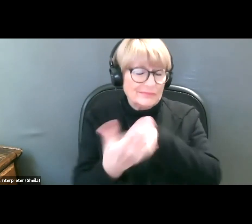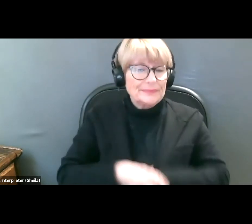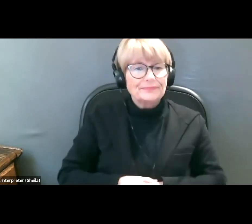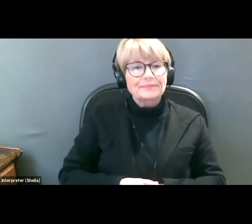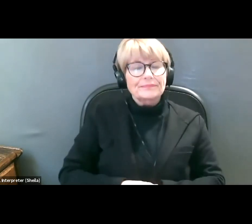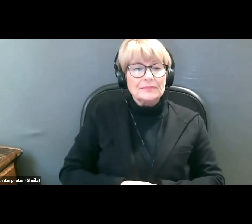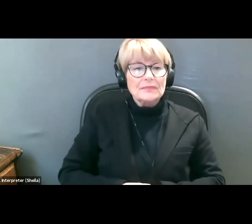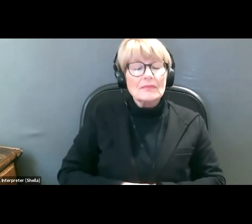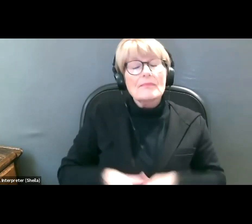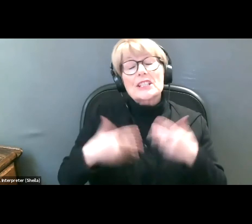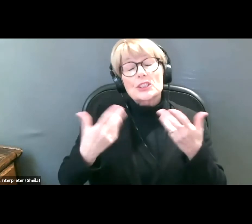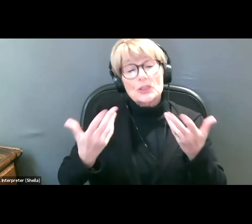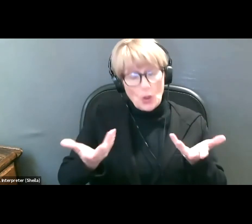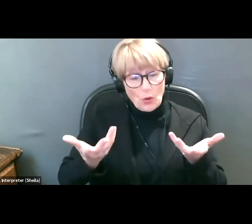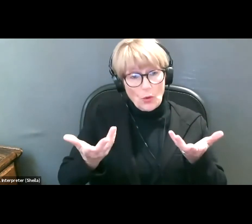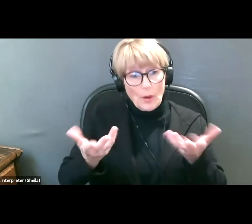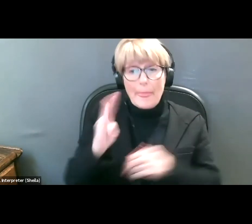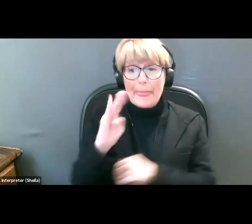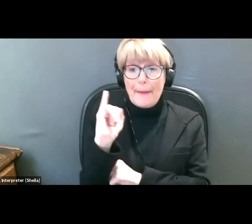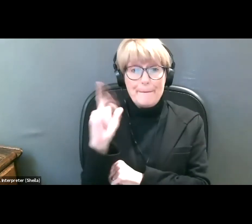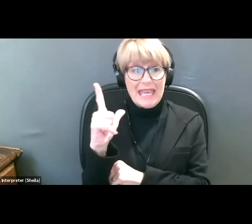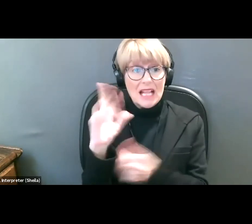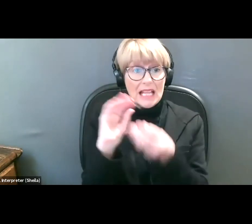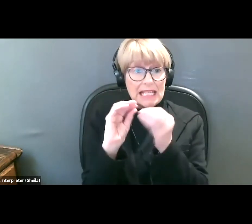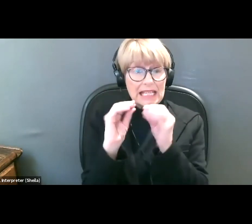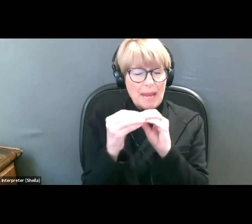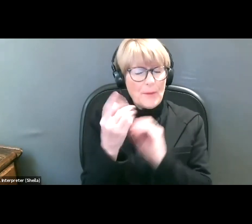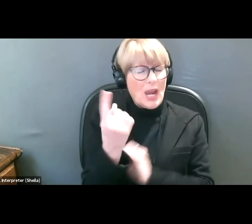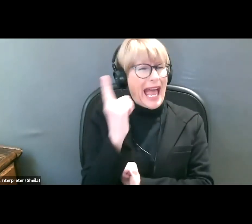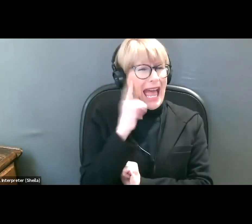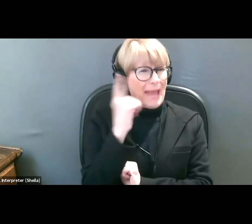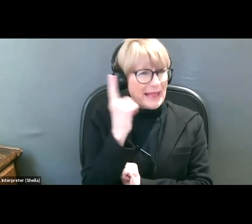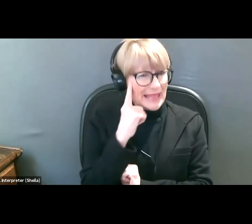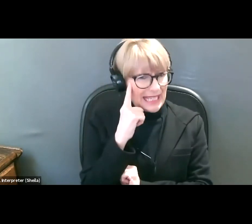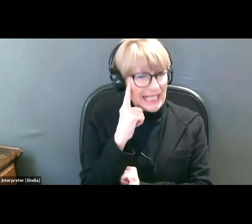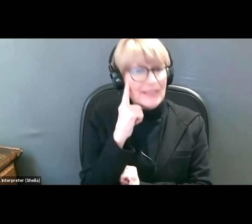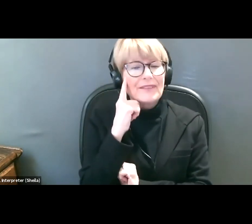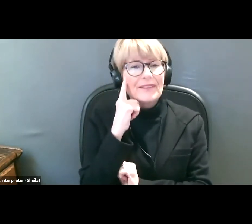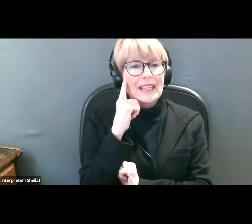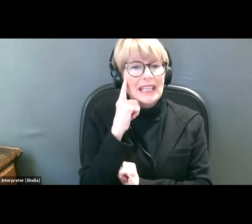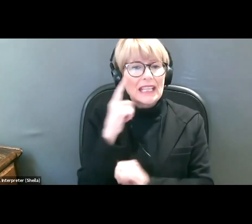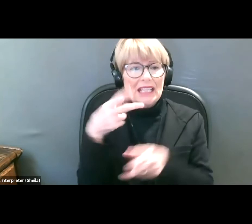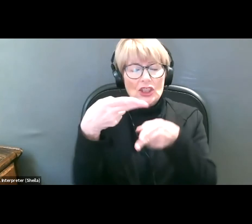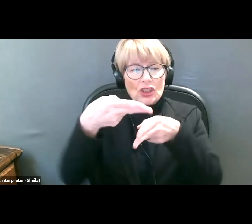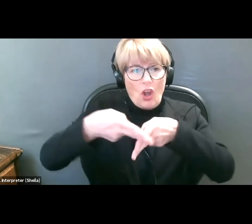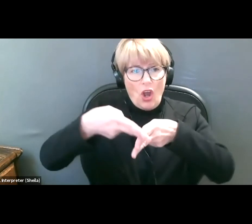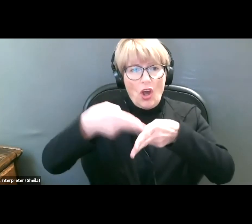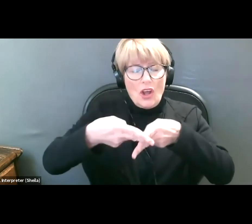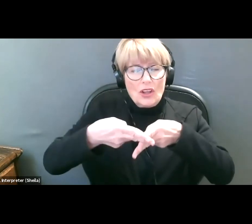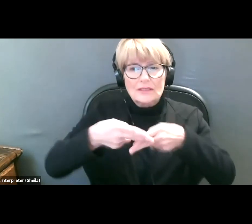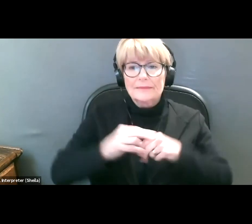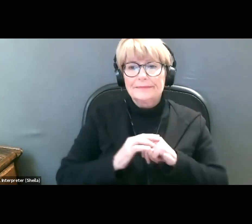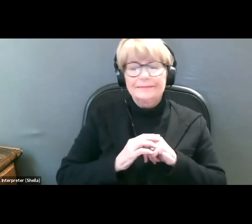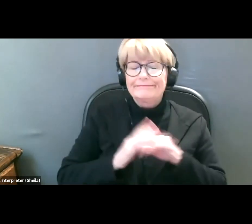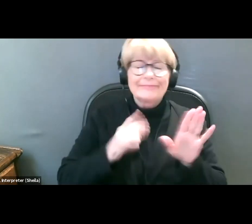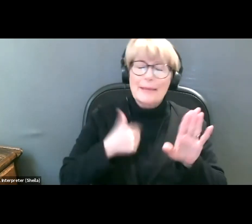So the bill number, I believe it's called, I'm so